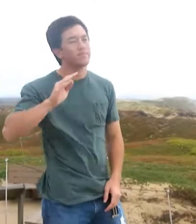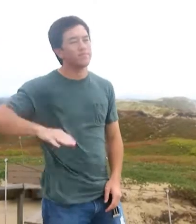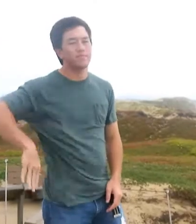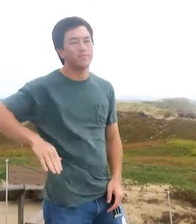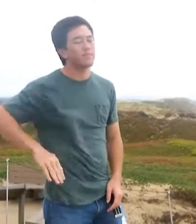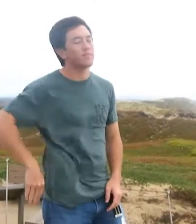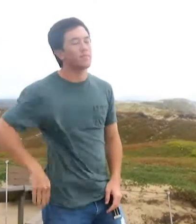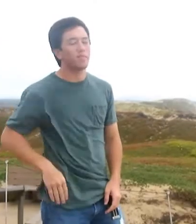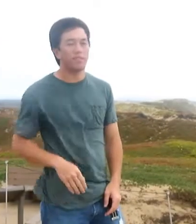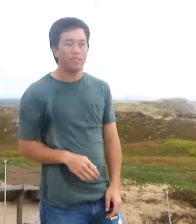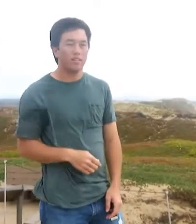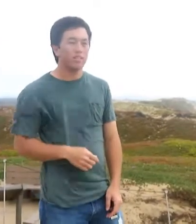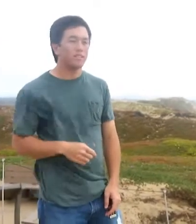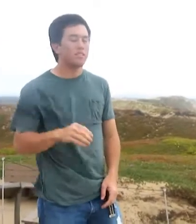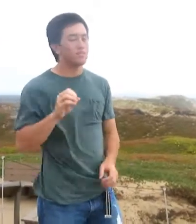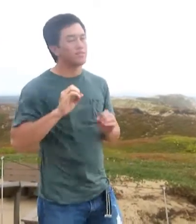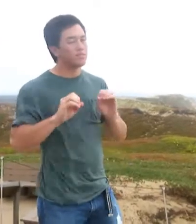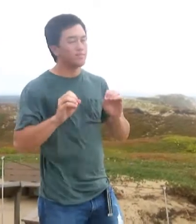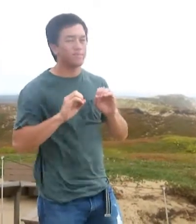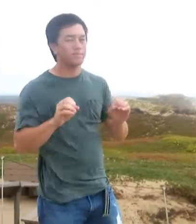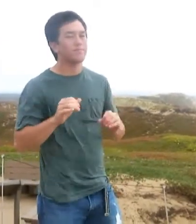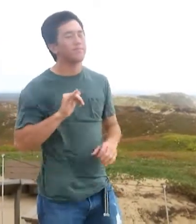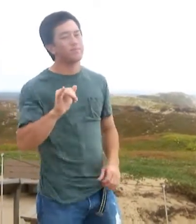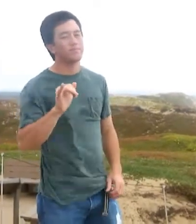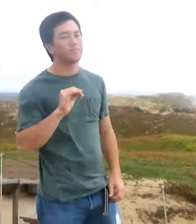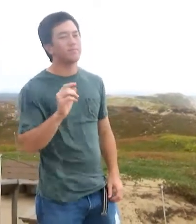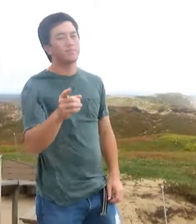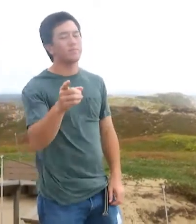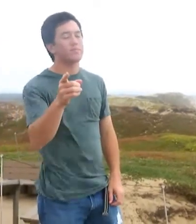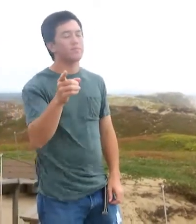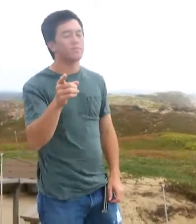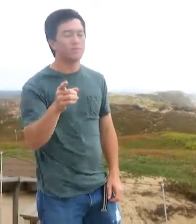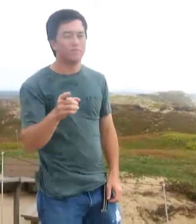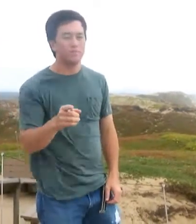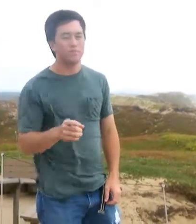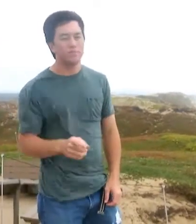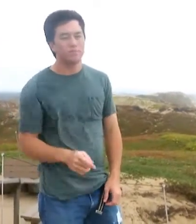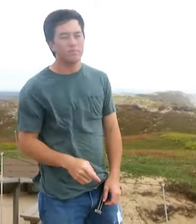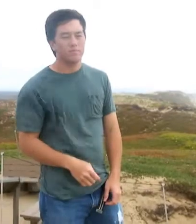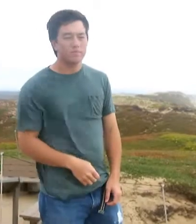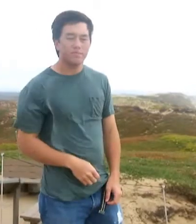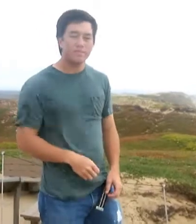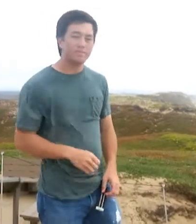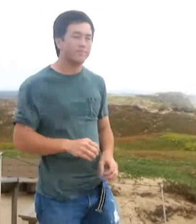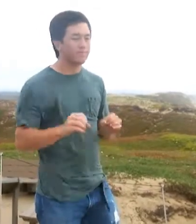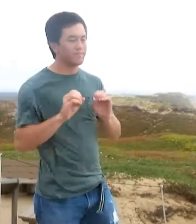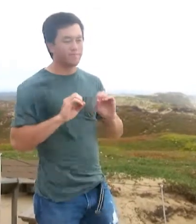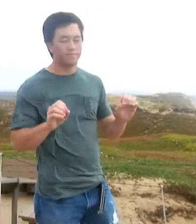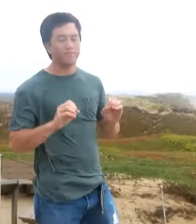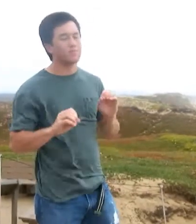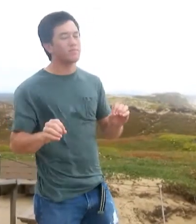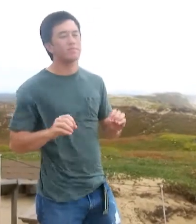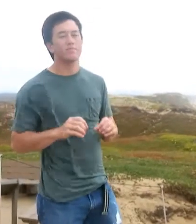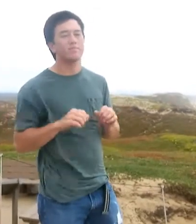You're never far behind, and there's no one that comes close to you.